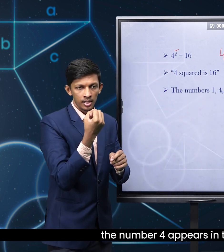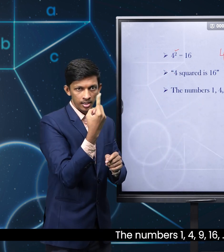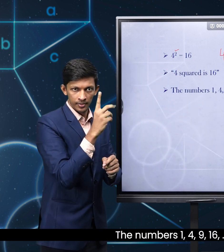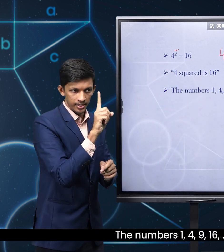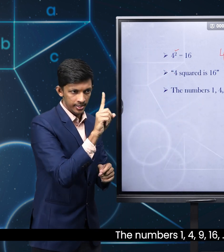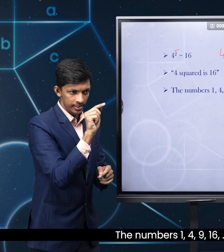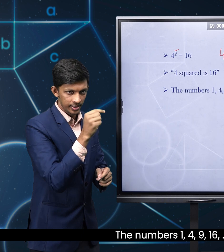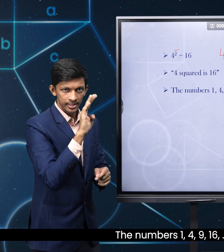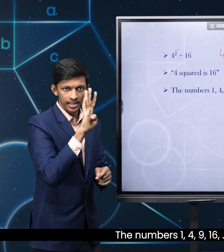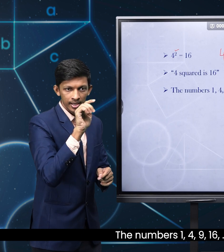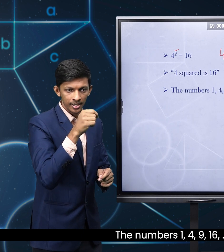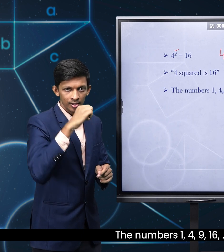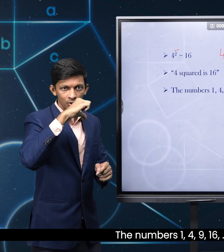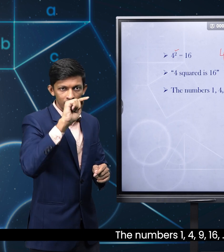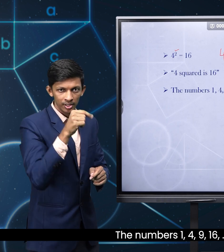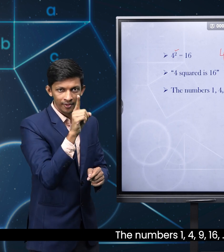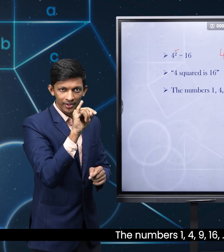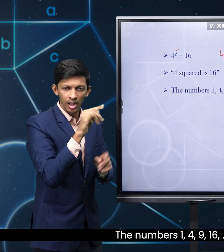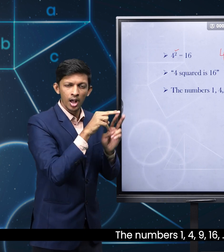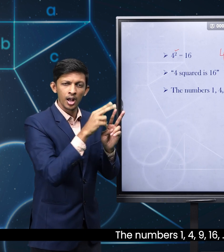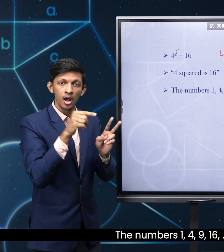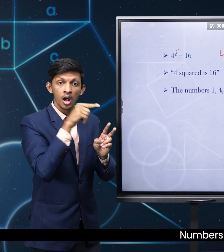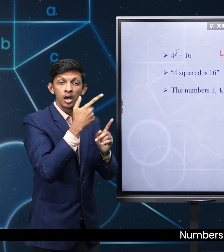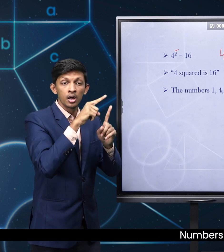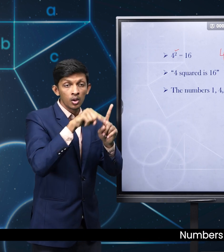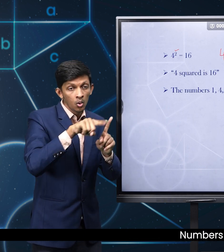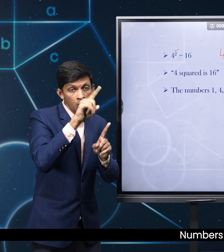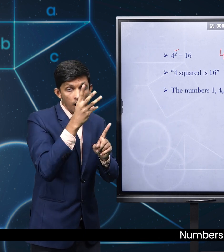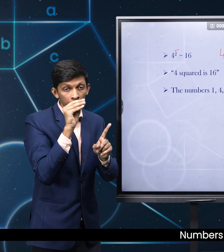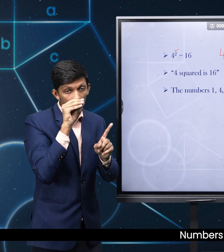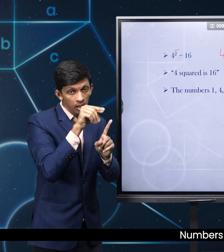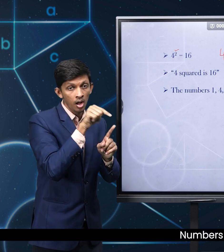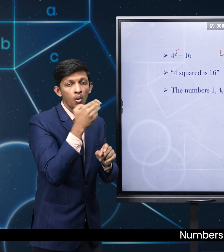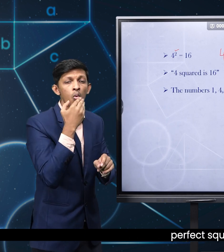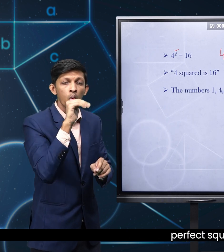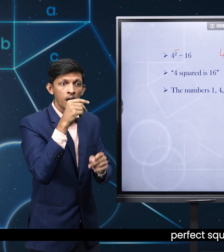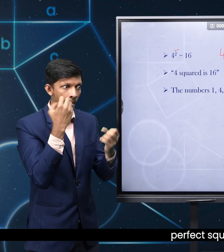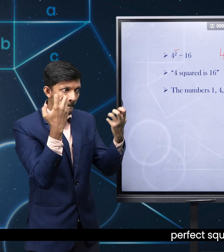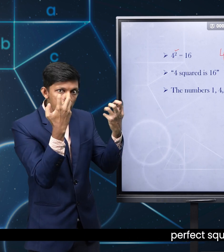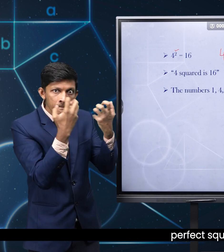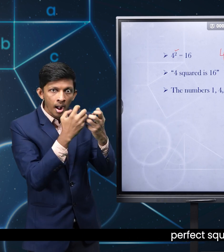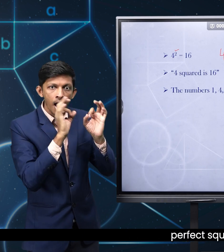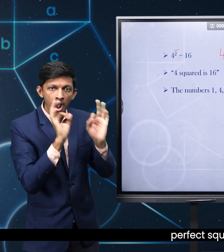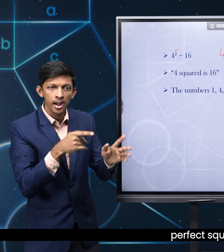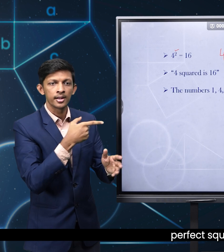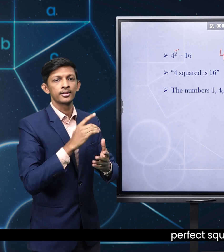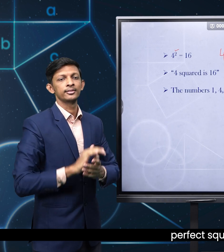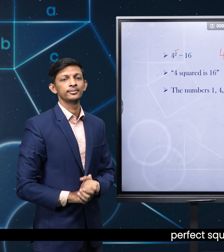The numbers 1, 4, 9, 16 are all square numbers, also called perfect square numbers.